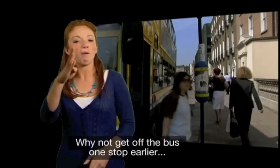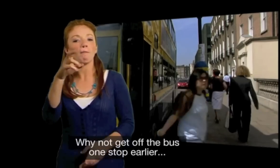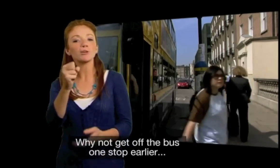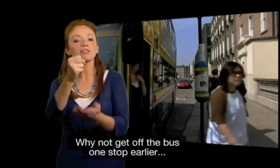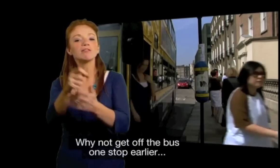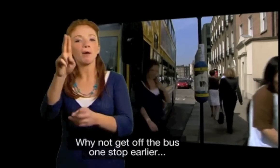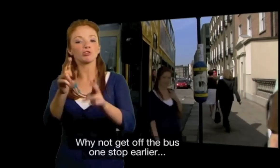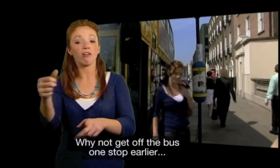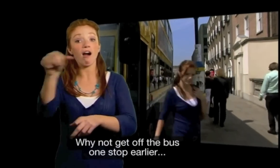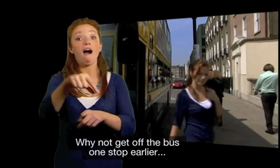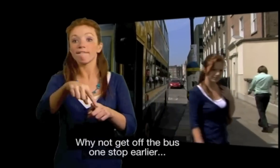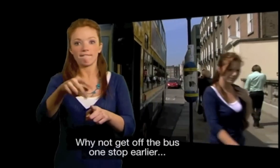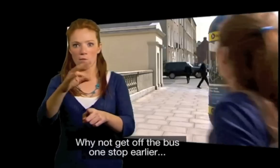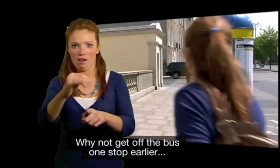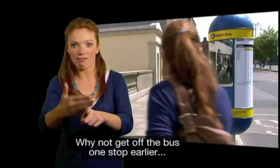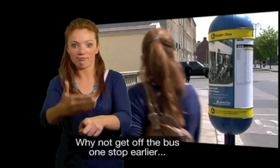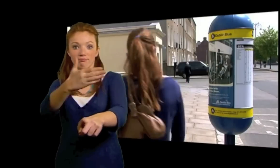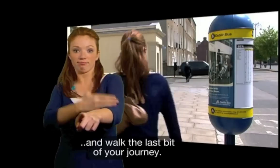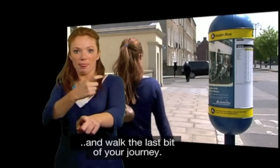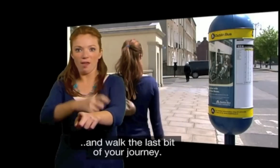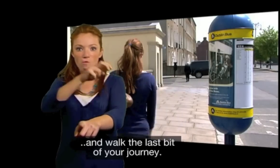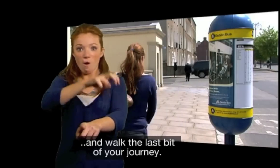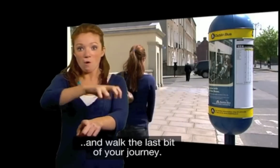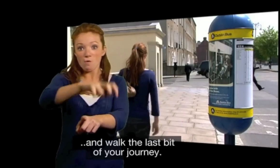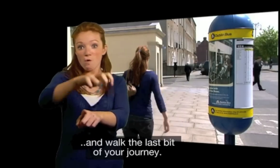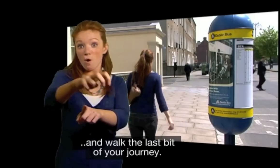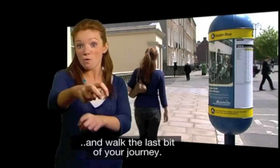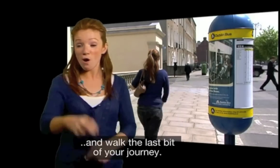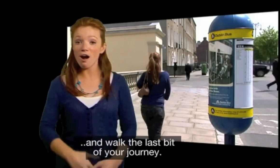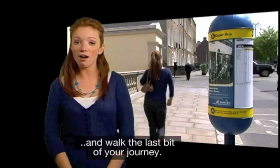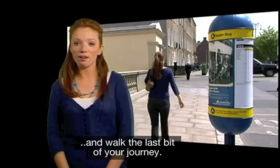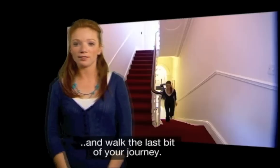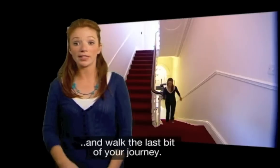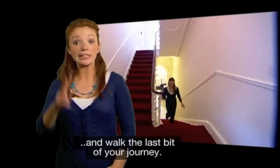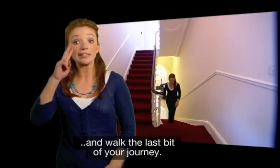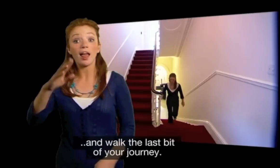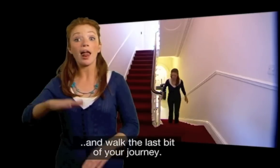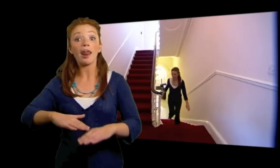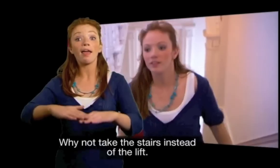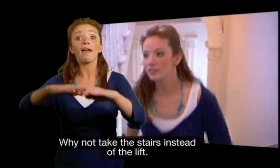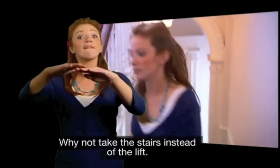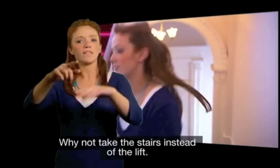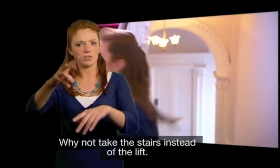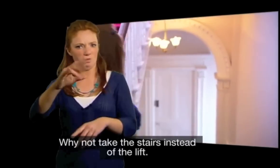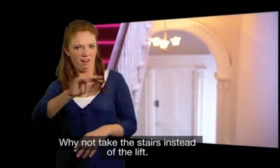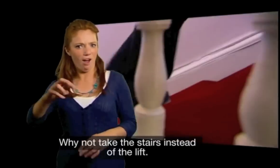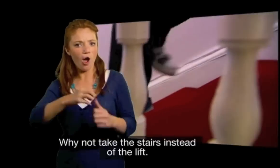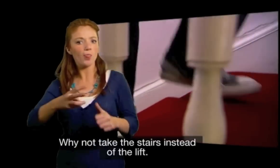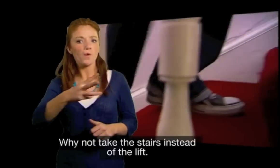Why not get off the bus one stop earlier and walk the last bit of your journey? Why not take the stairs instead of the